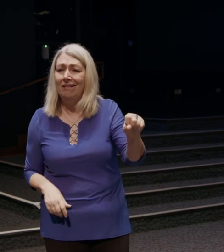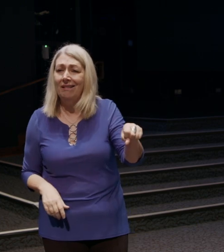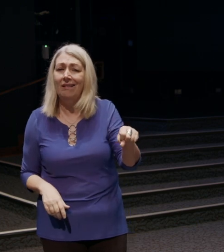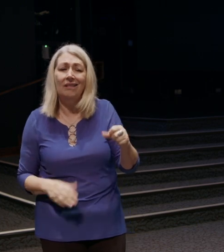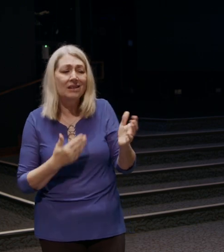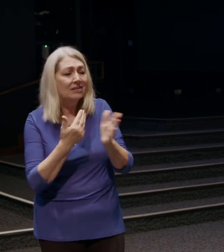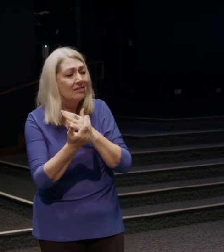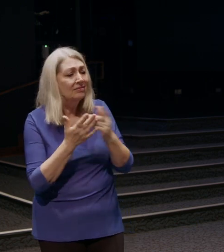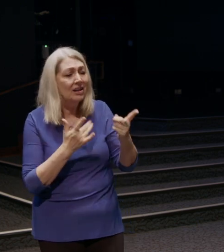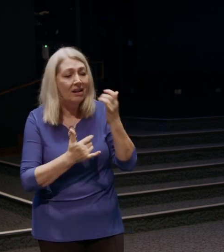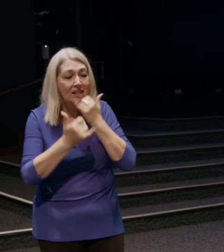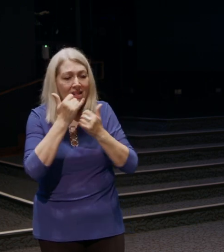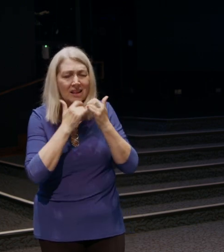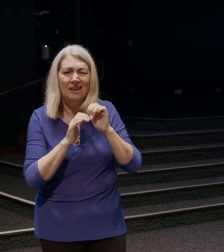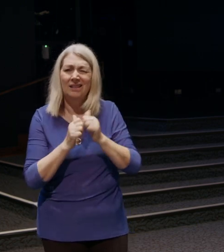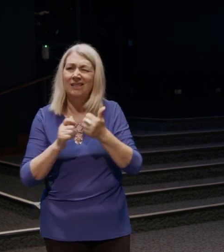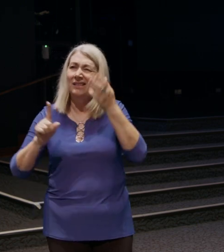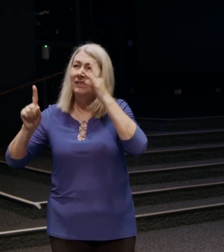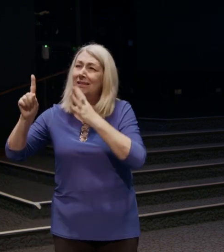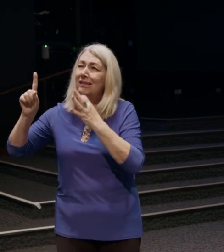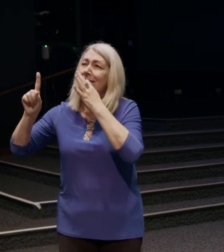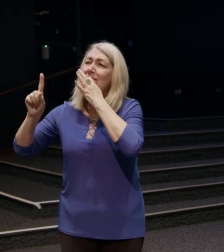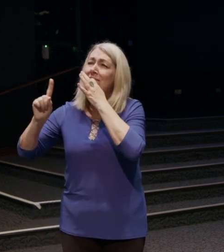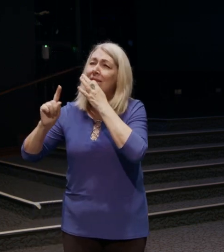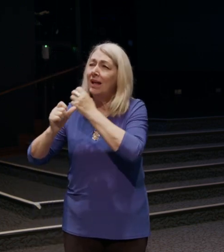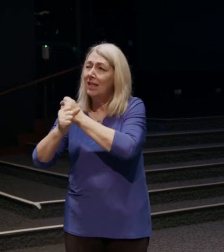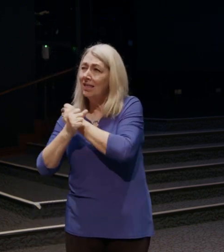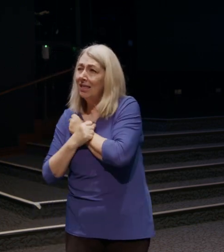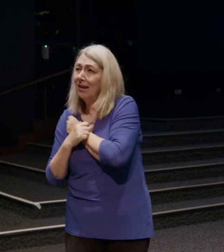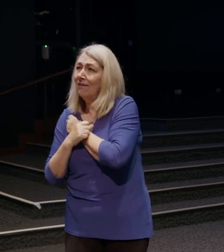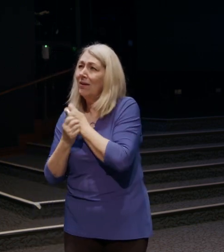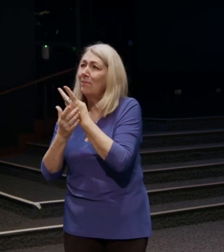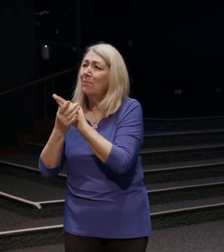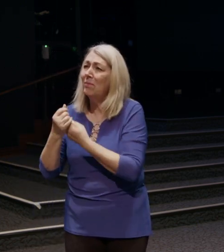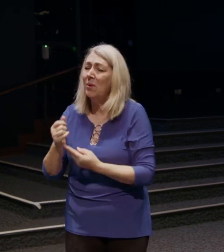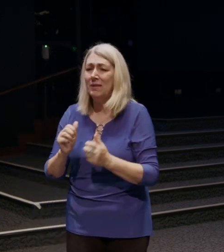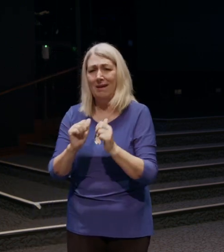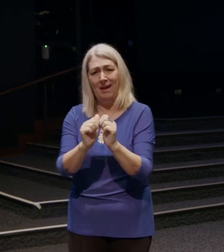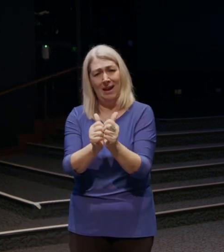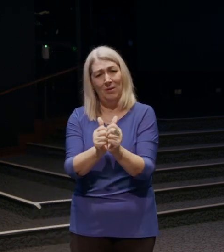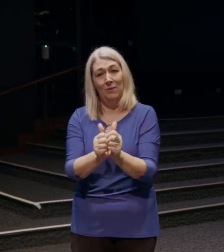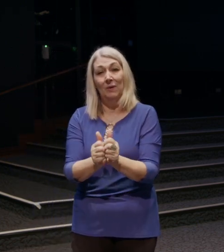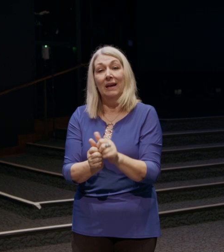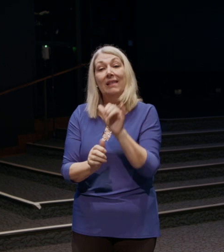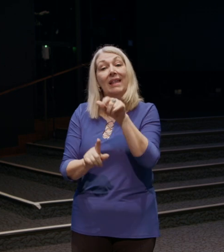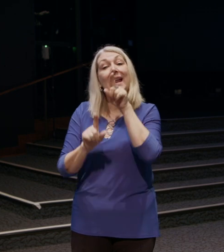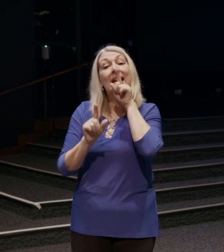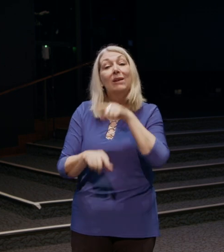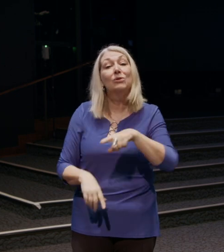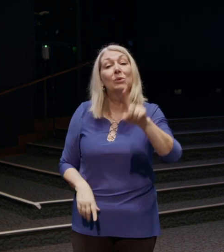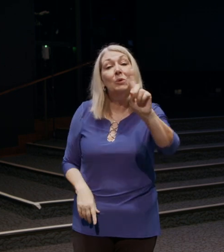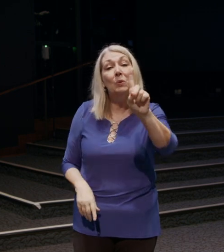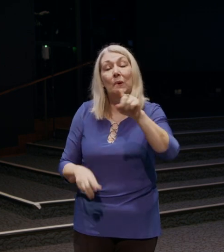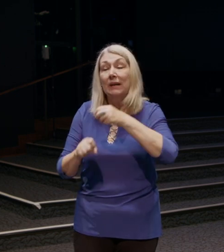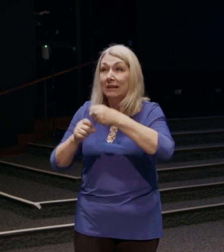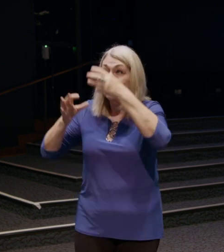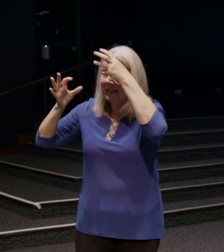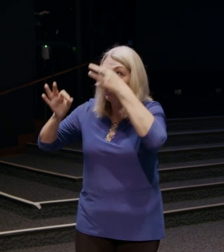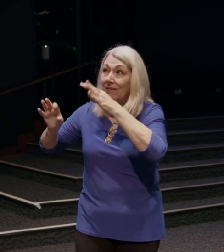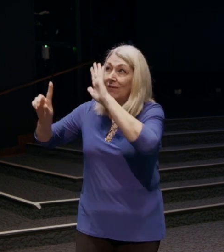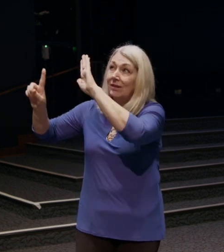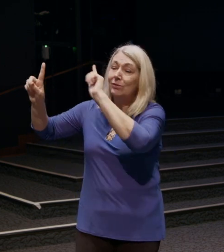So how can God do both? Well, the answer is in the decision of grace. The decision of